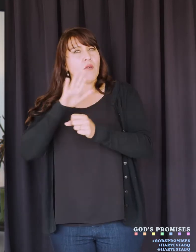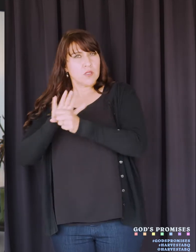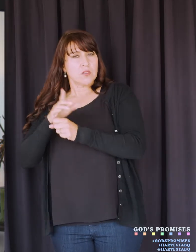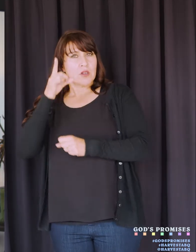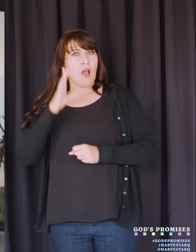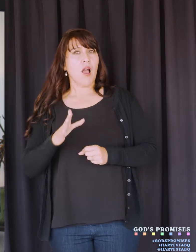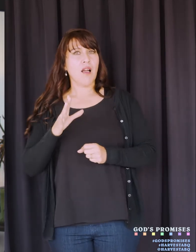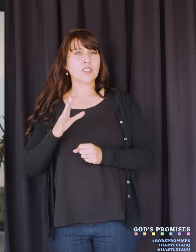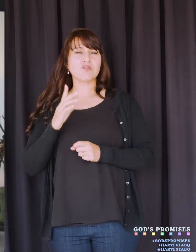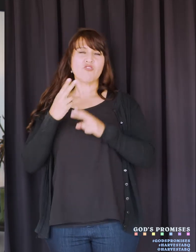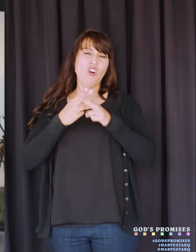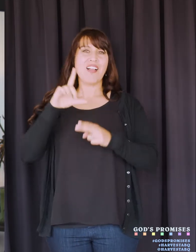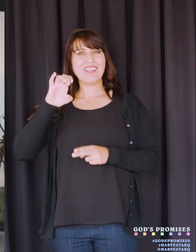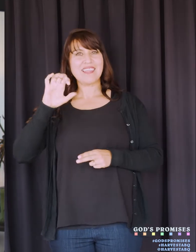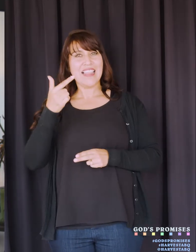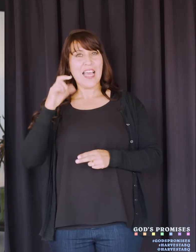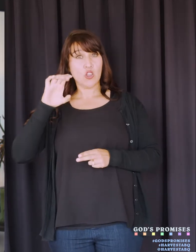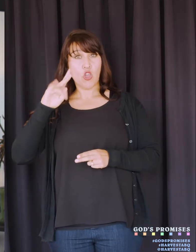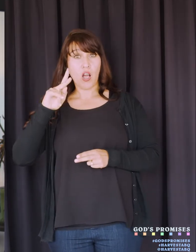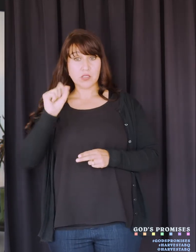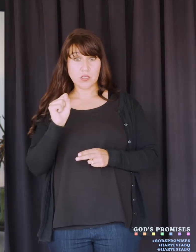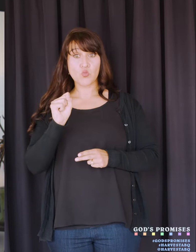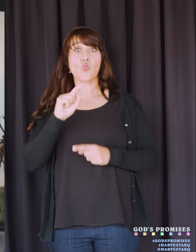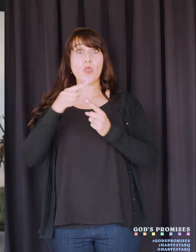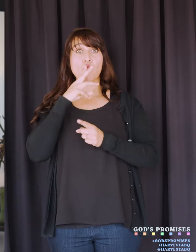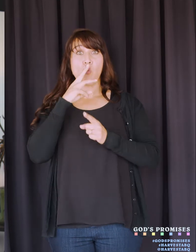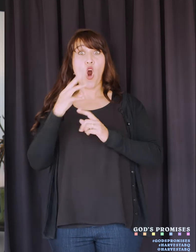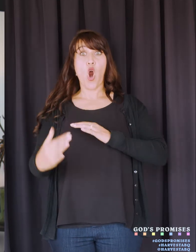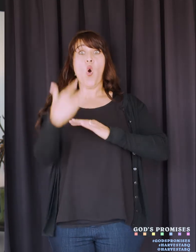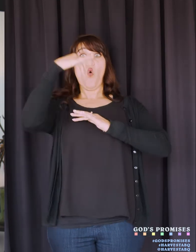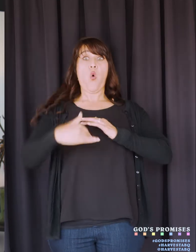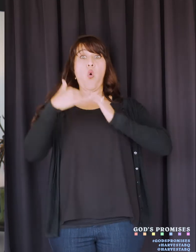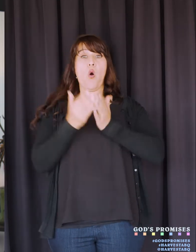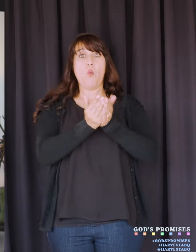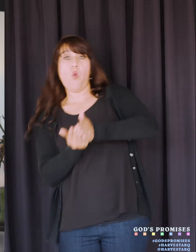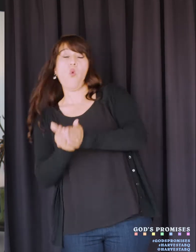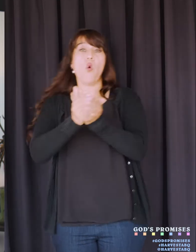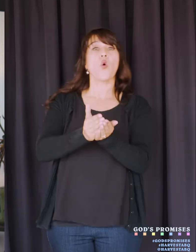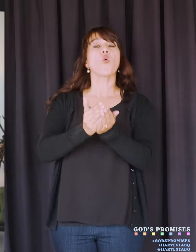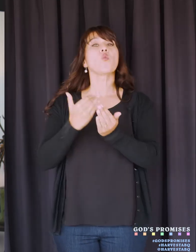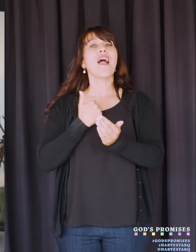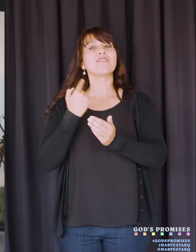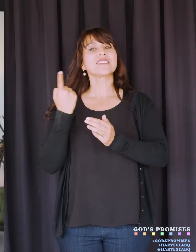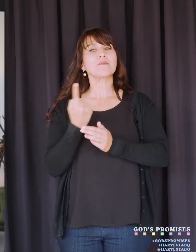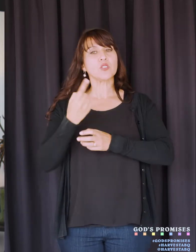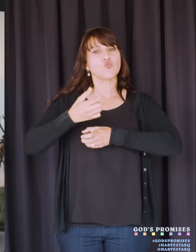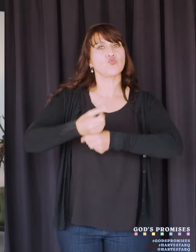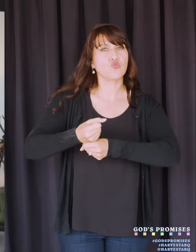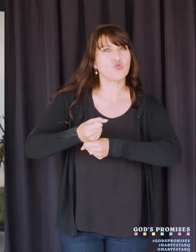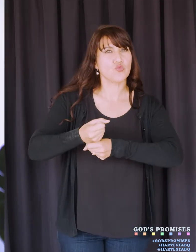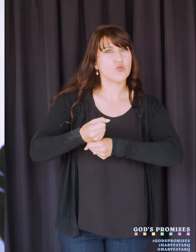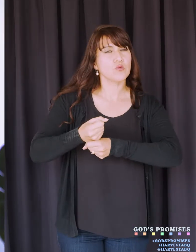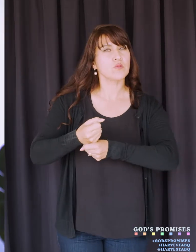God. They're the leg locks for us, that when we hit the rough water, when the boat shifts, we have something to hang on